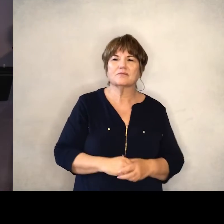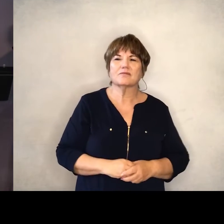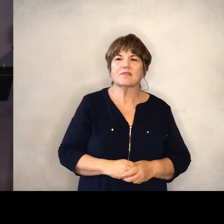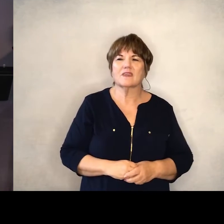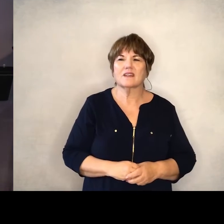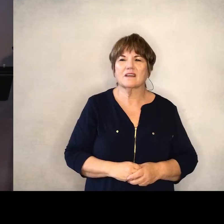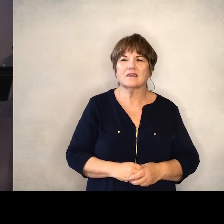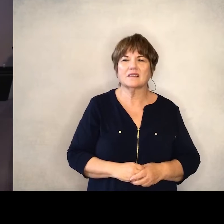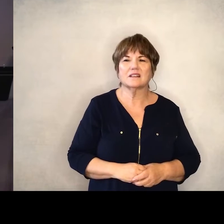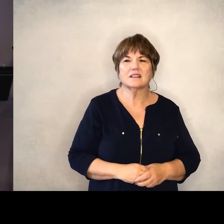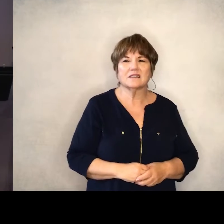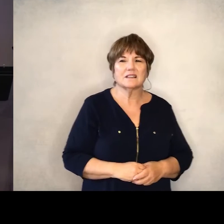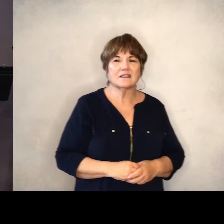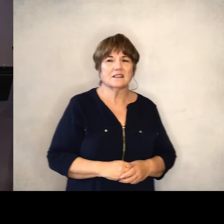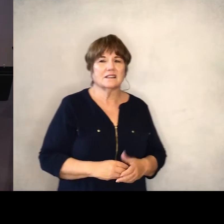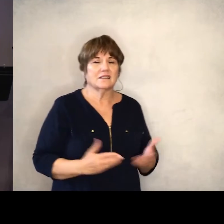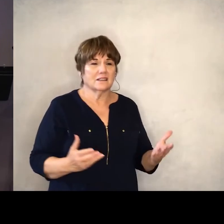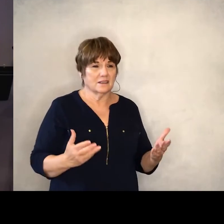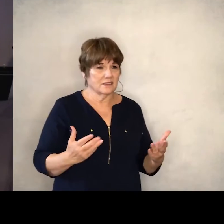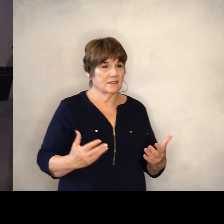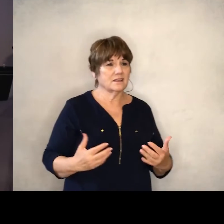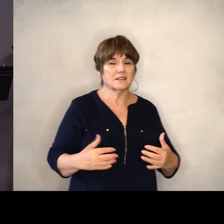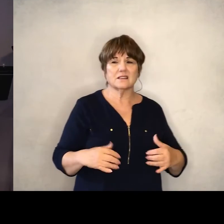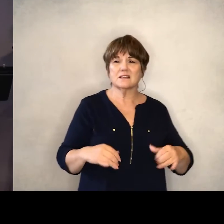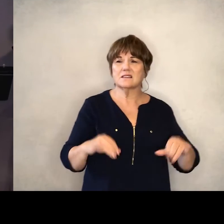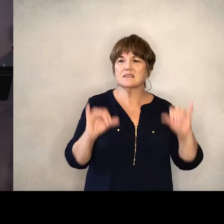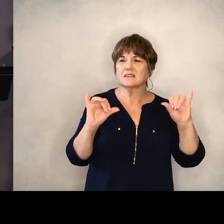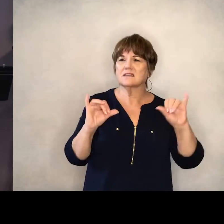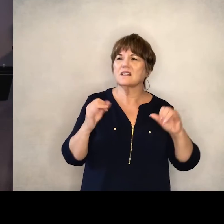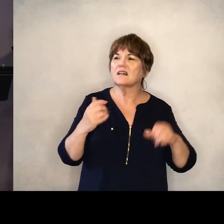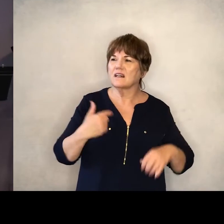Be it for me to not